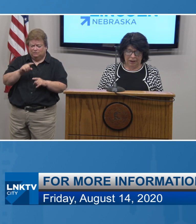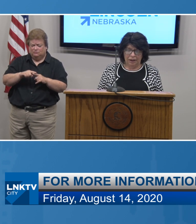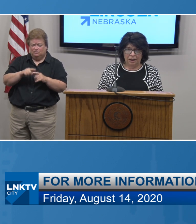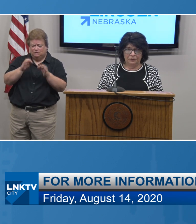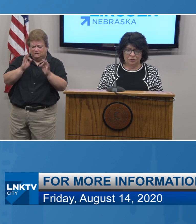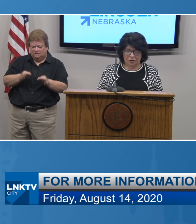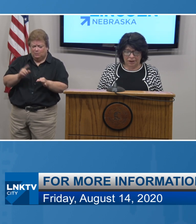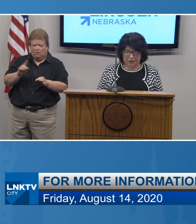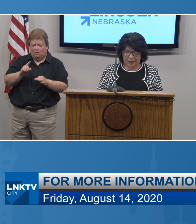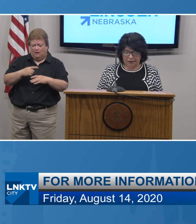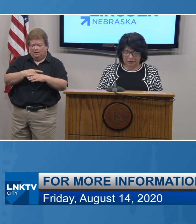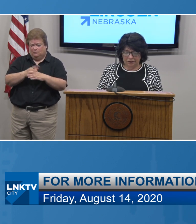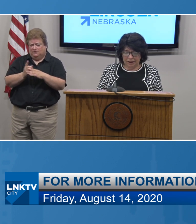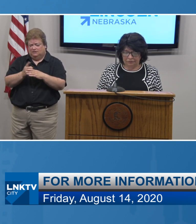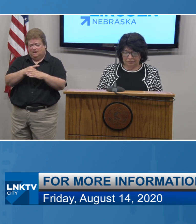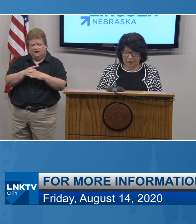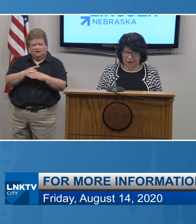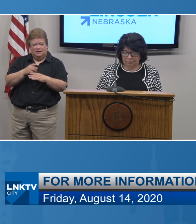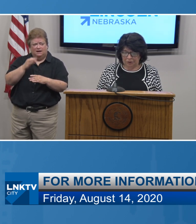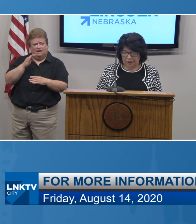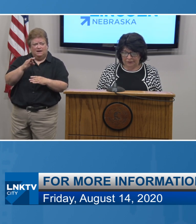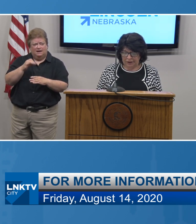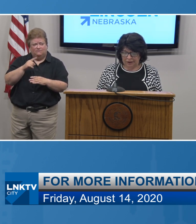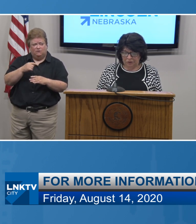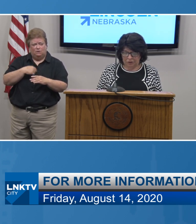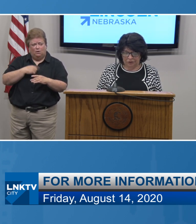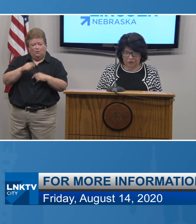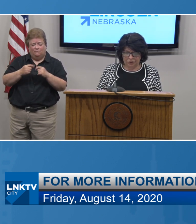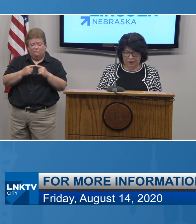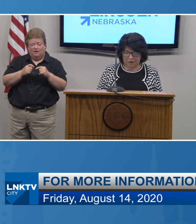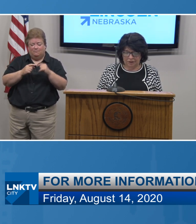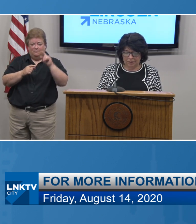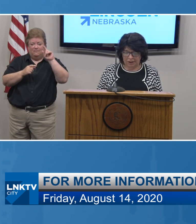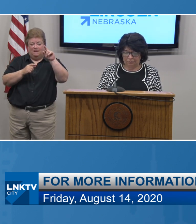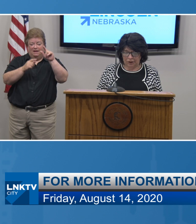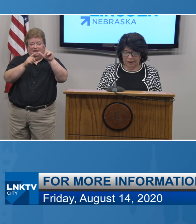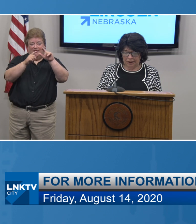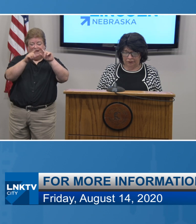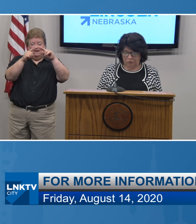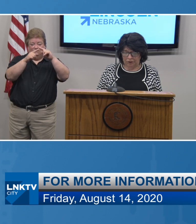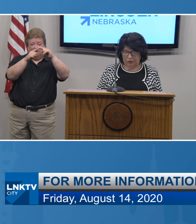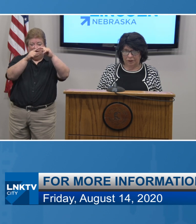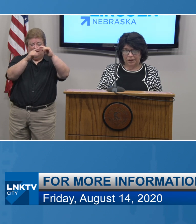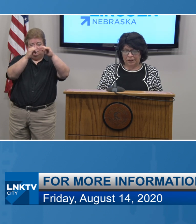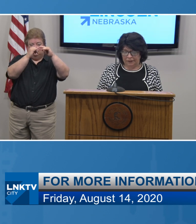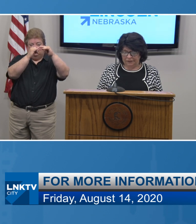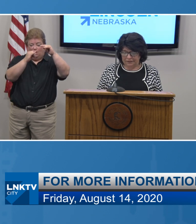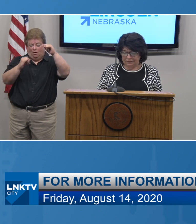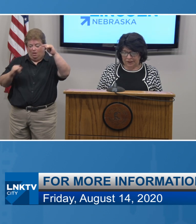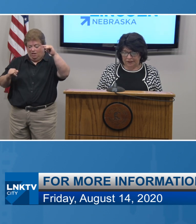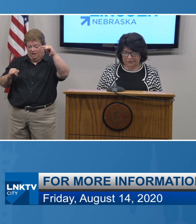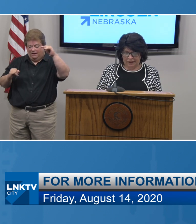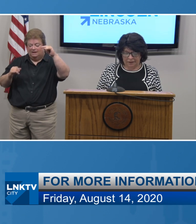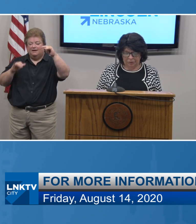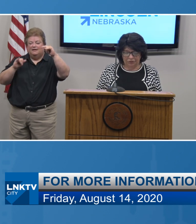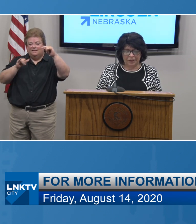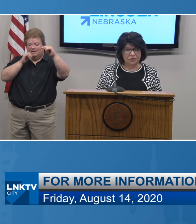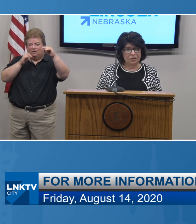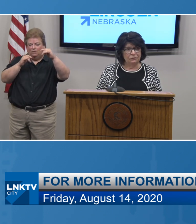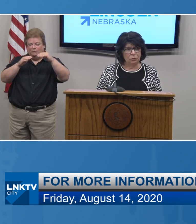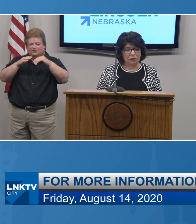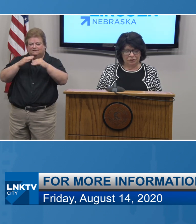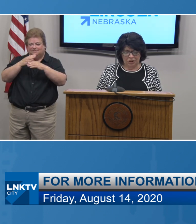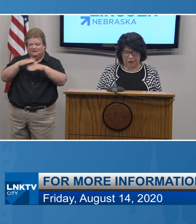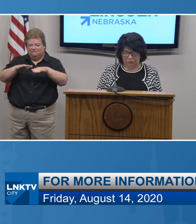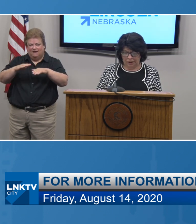position. If you draw a diagonal line from the upper left-hand corner straight to the bottom right-hand corner, this divides the upper